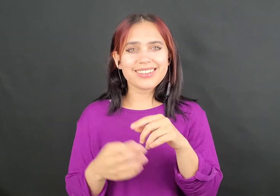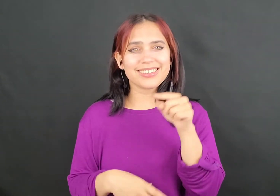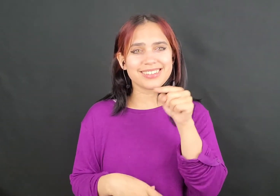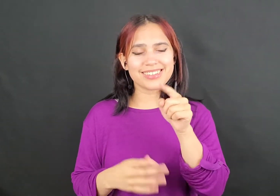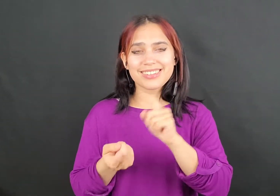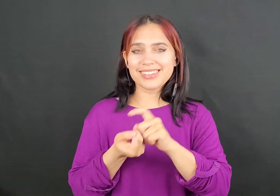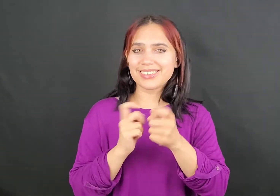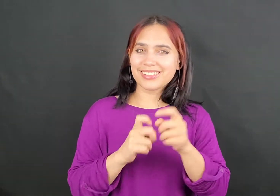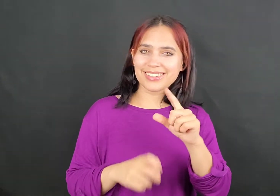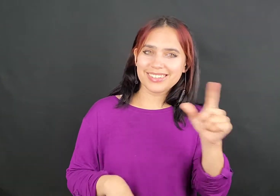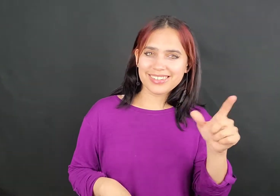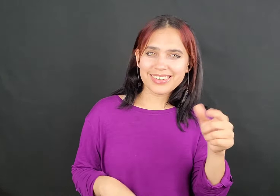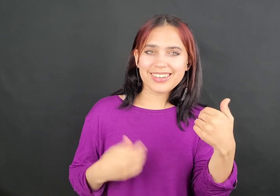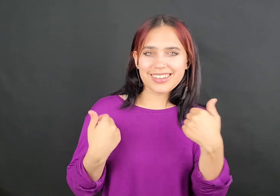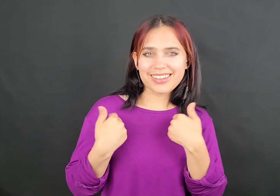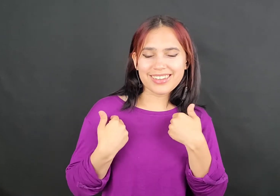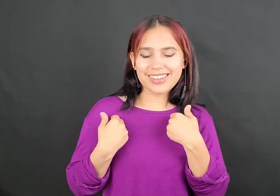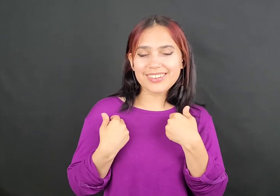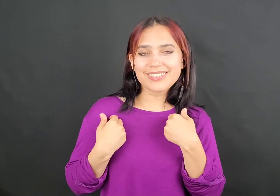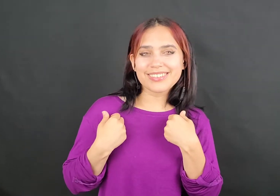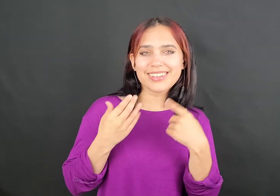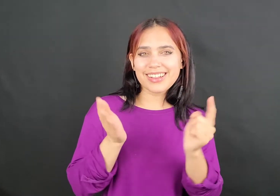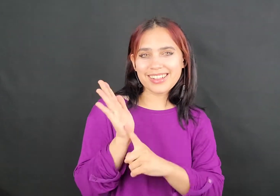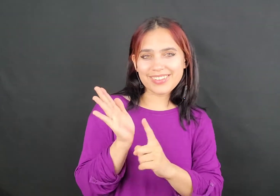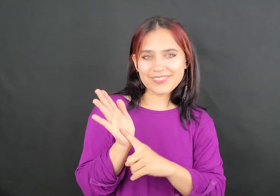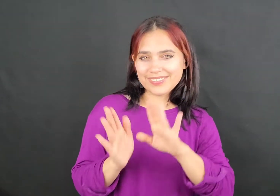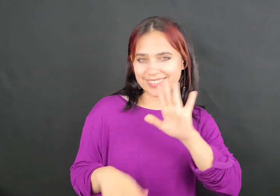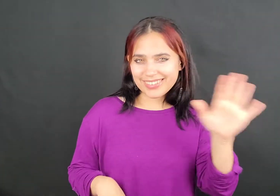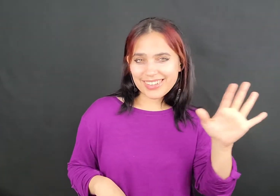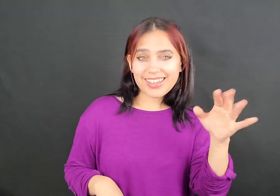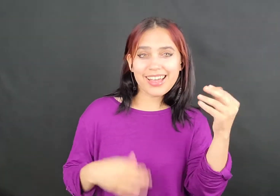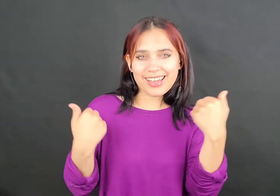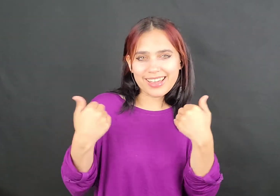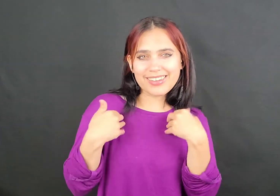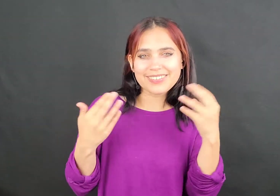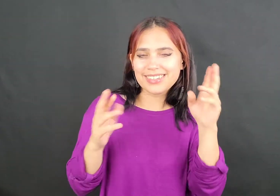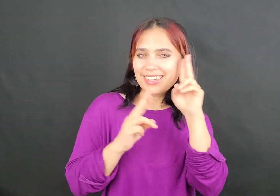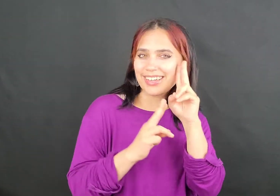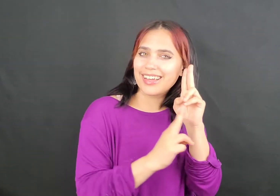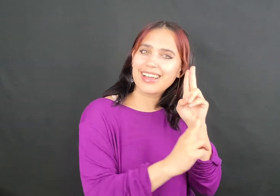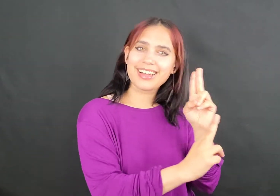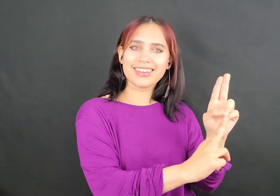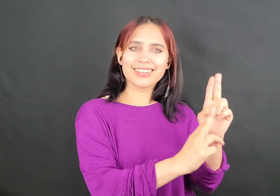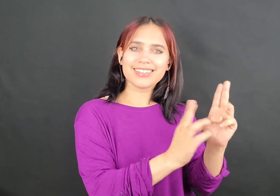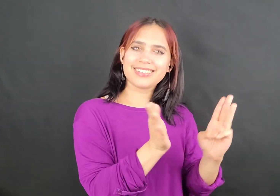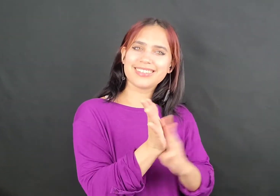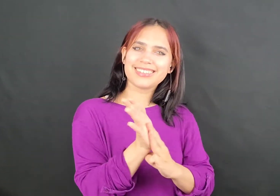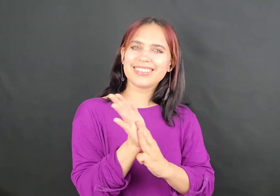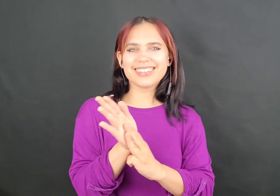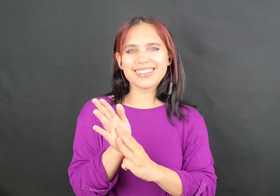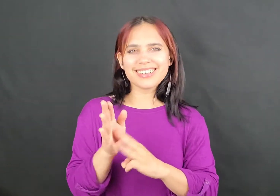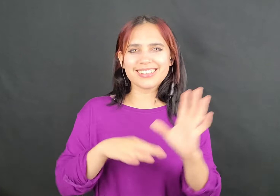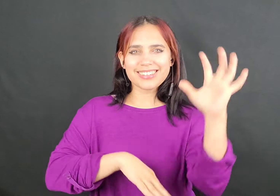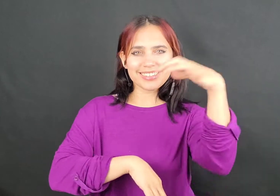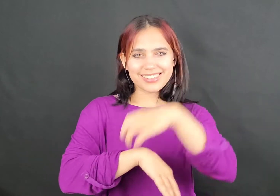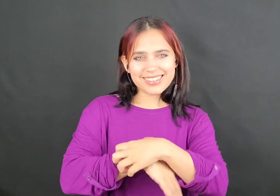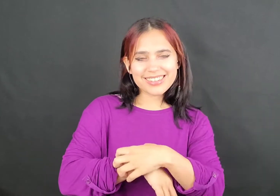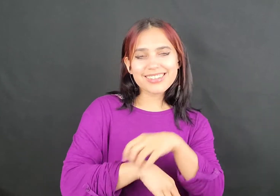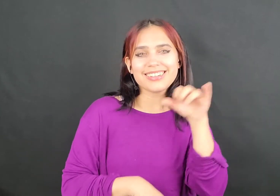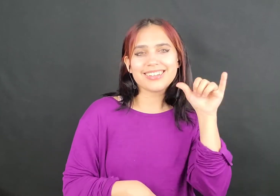Turning to your left, we have the unearthed St. Michael's Cave. St. Michael's Cave has interested visitors to Gibraltar